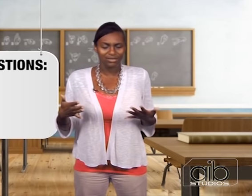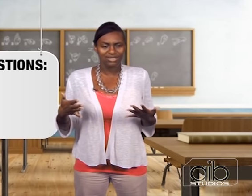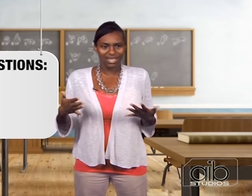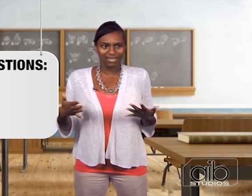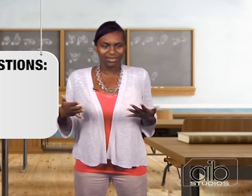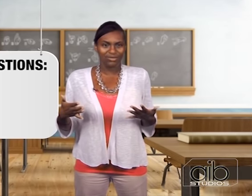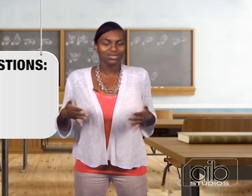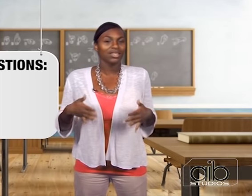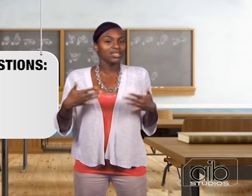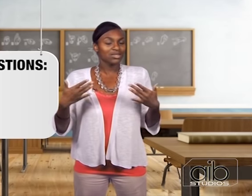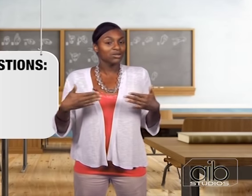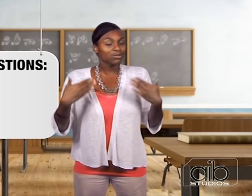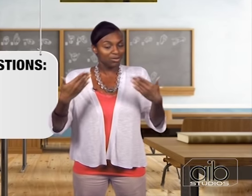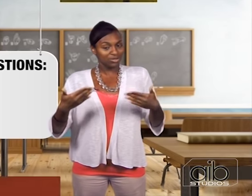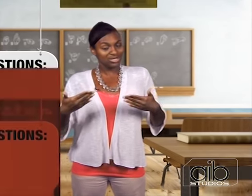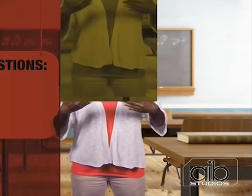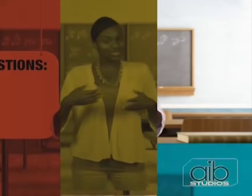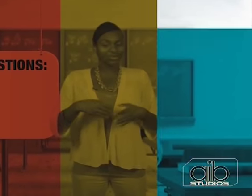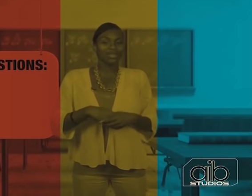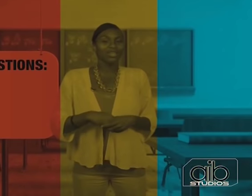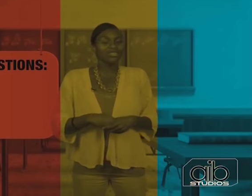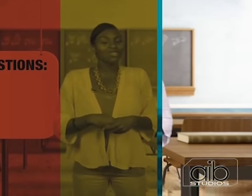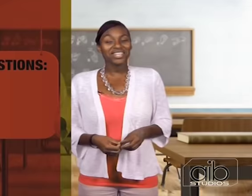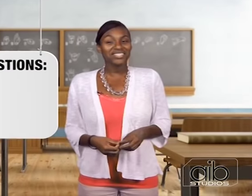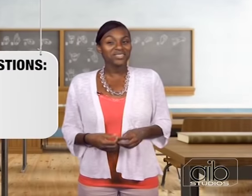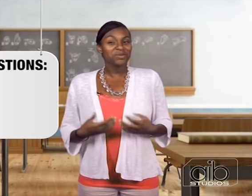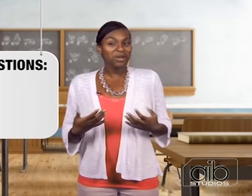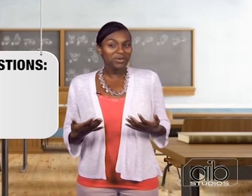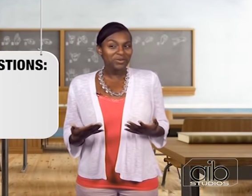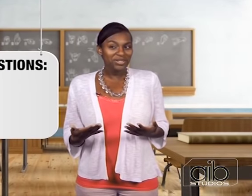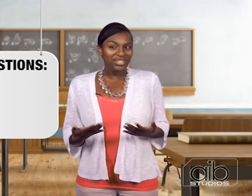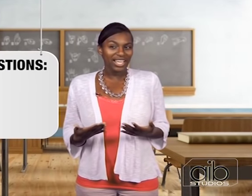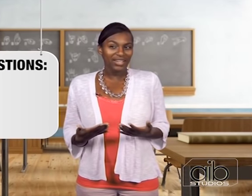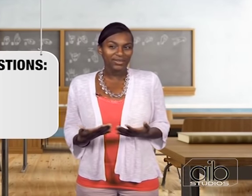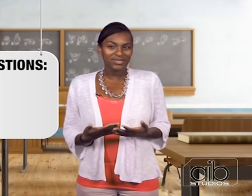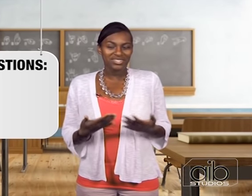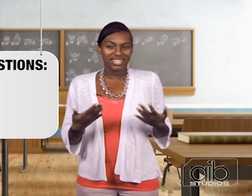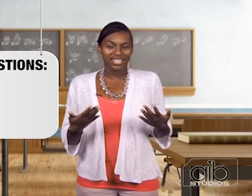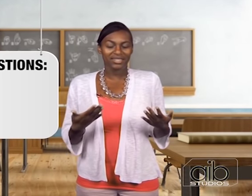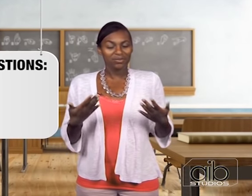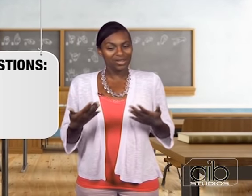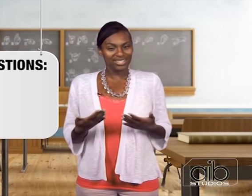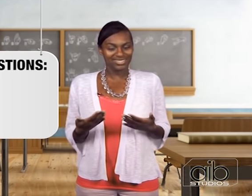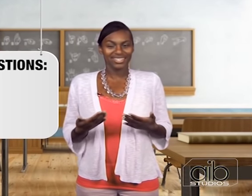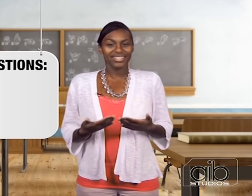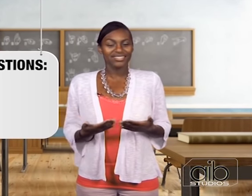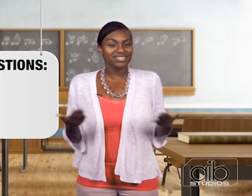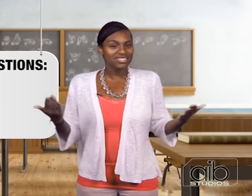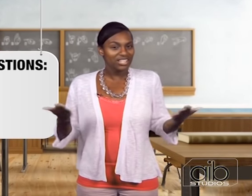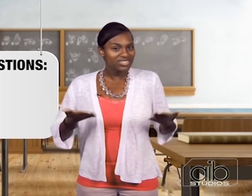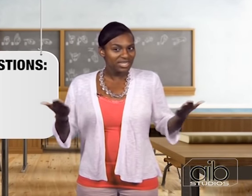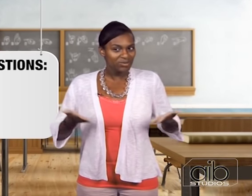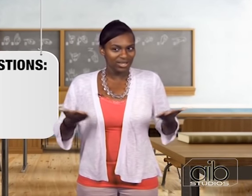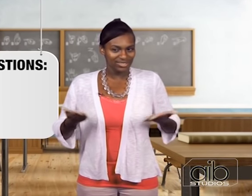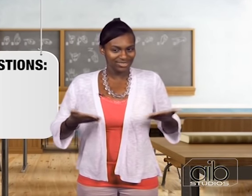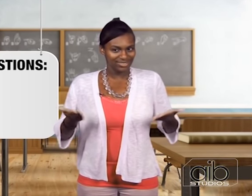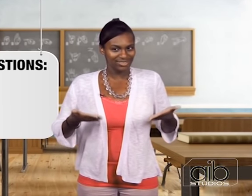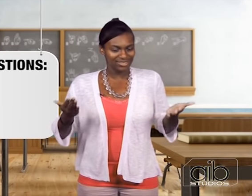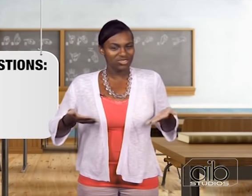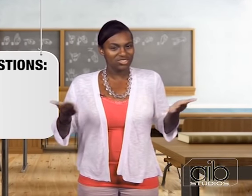sign those. So I'm going to teach you. Okay, so you're probably wondering how to say what. So this is how you say what. You just shake